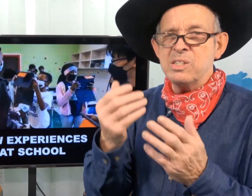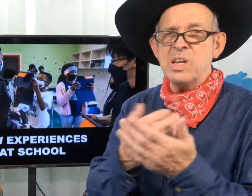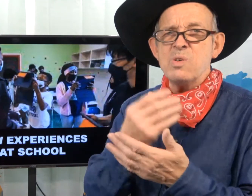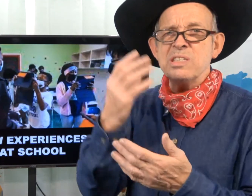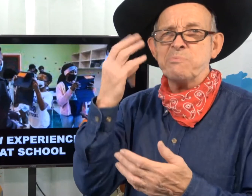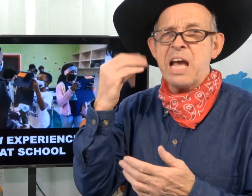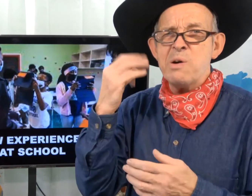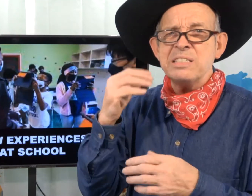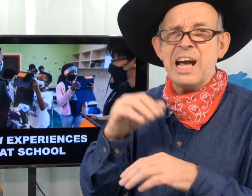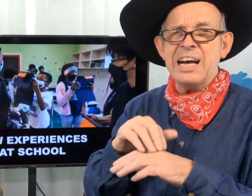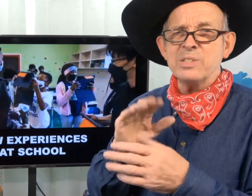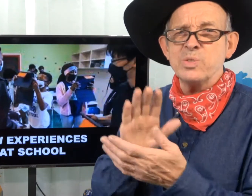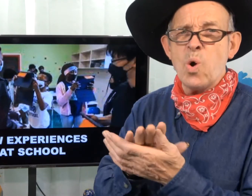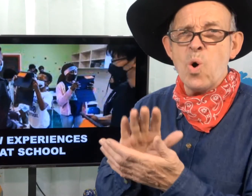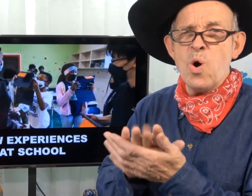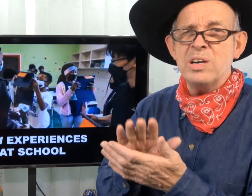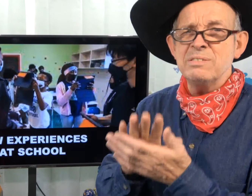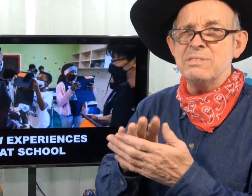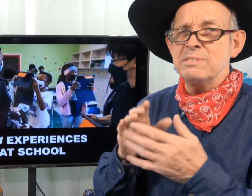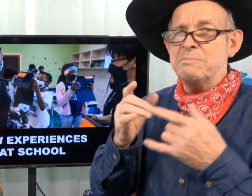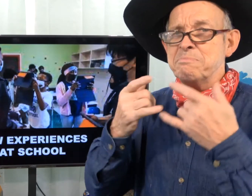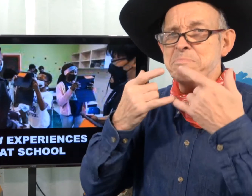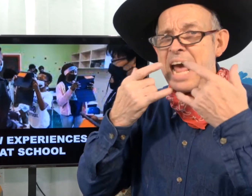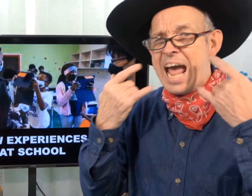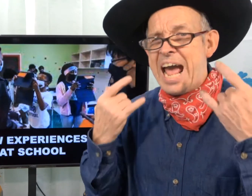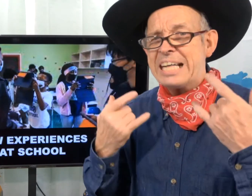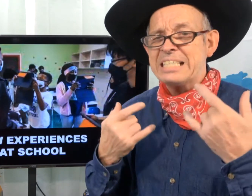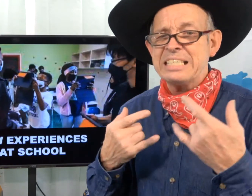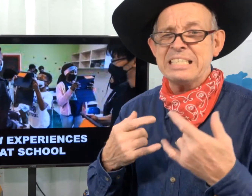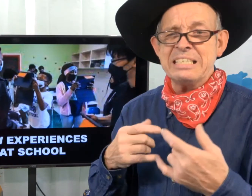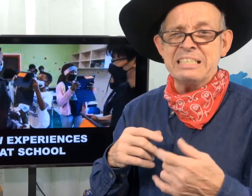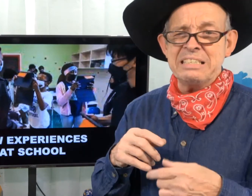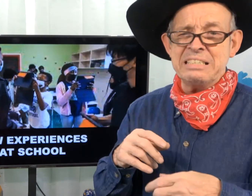New spirit has sure match.